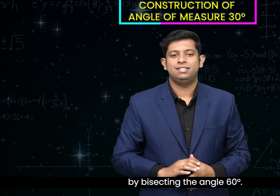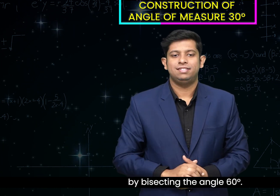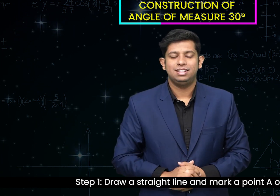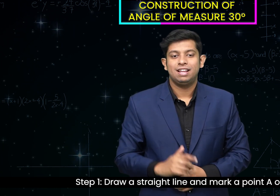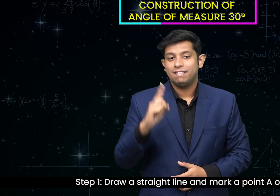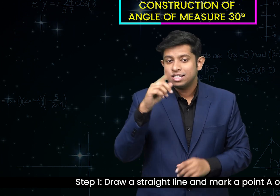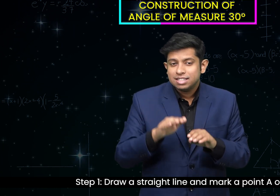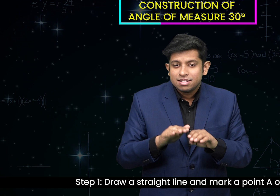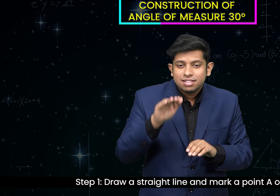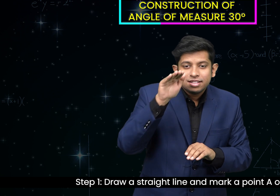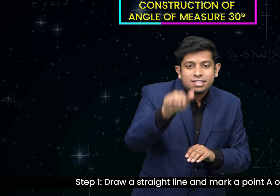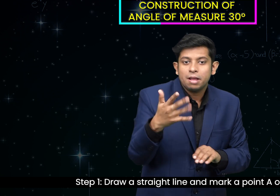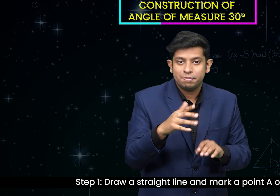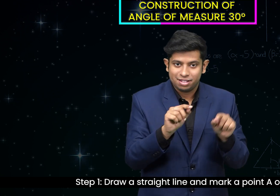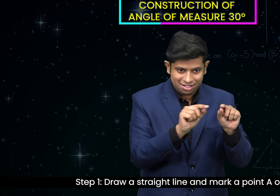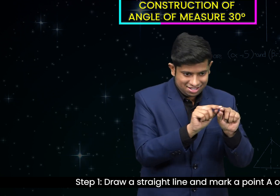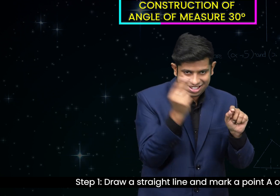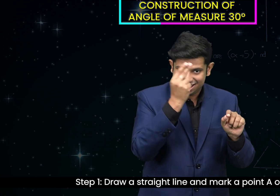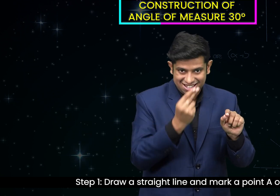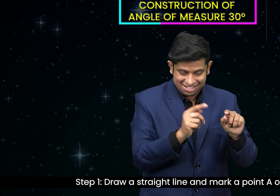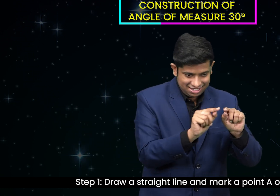degrees. Step 1. Draw a straight line